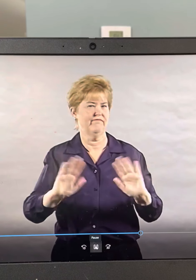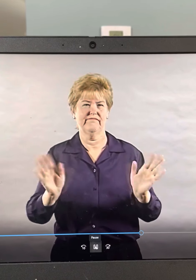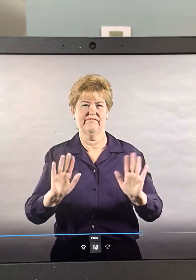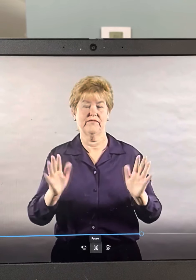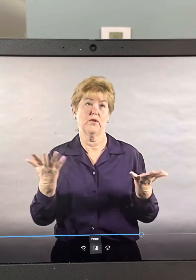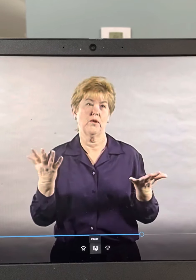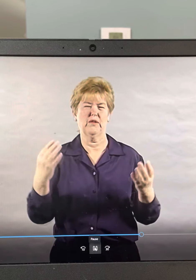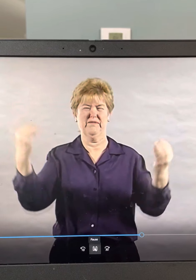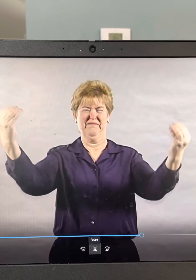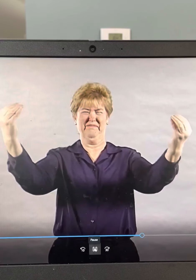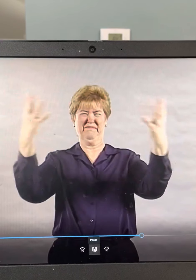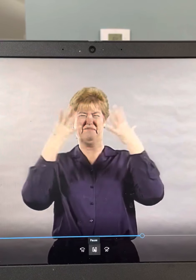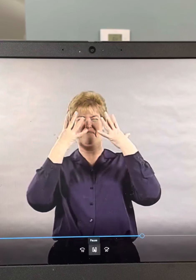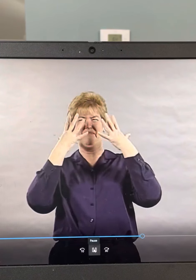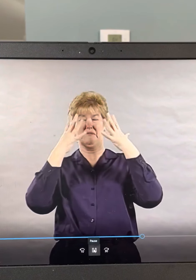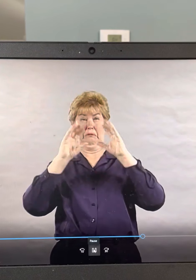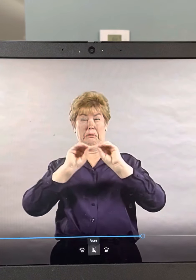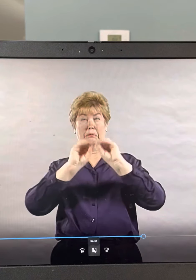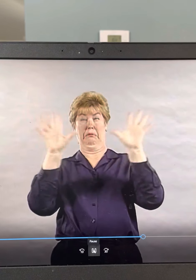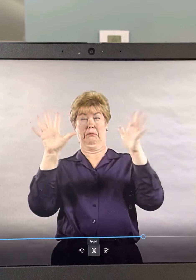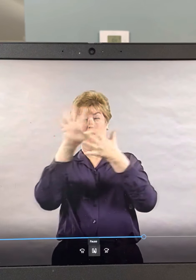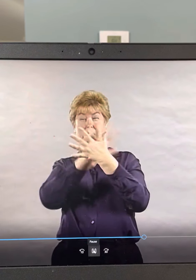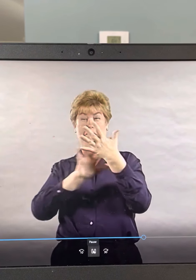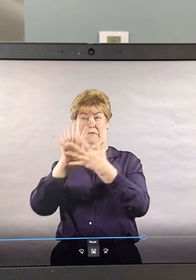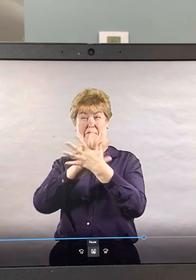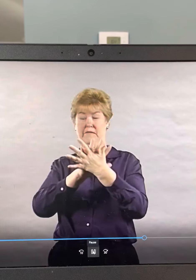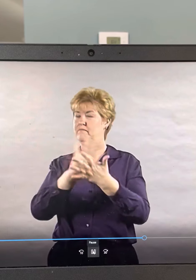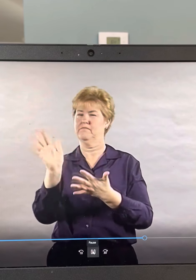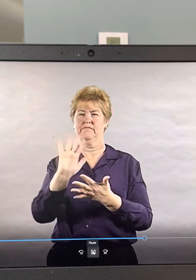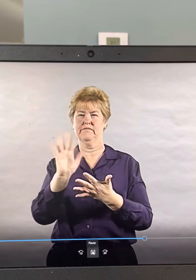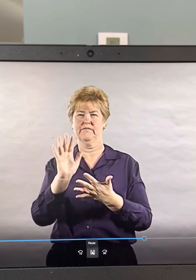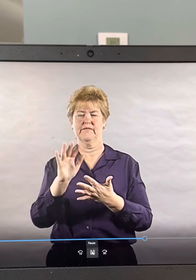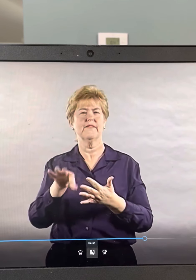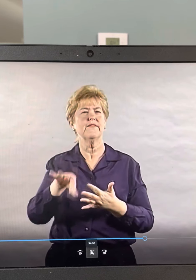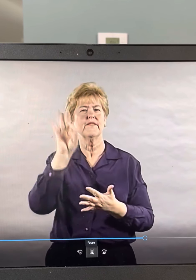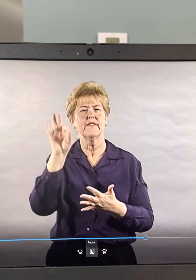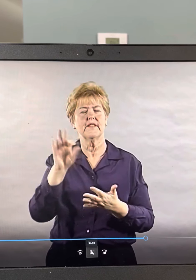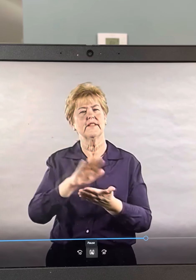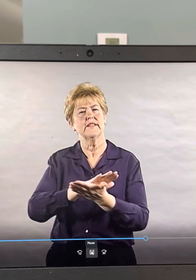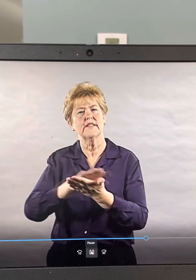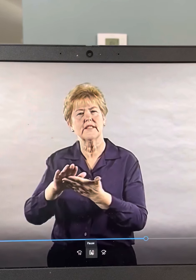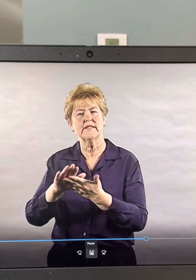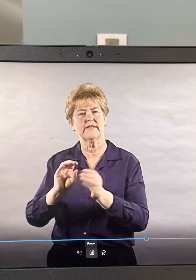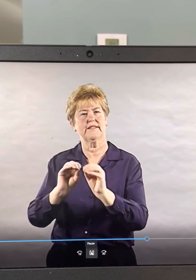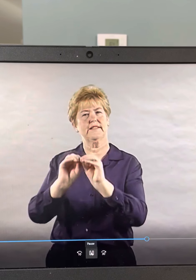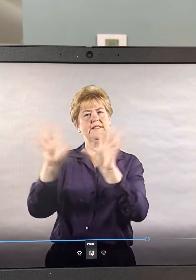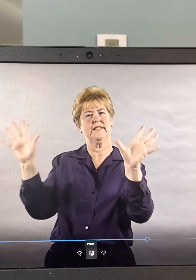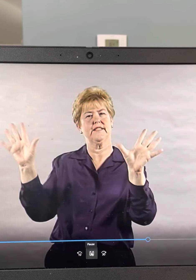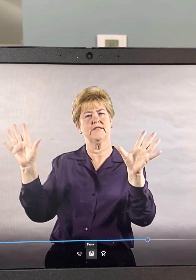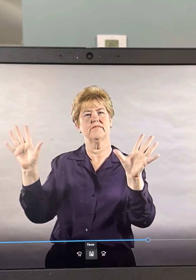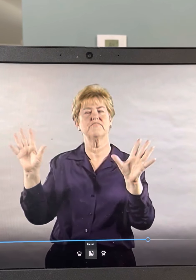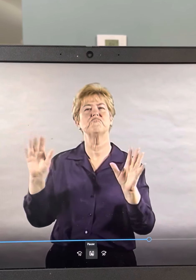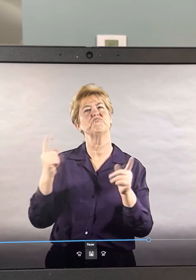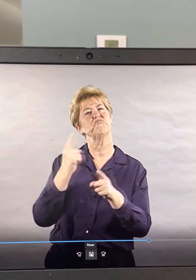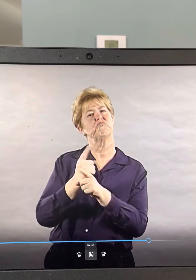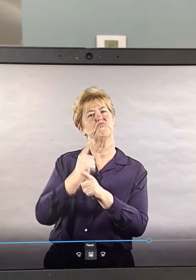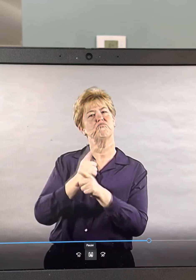It's also important to be cognizant of where the lighting is. If the lighting is coming from behind you, it might be